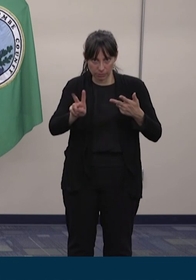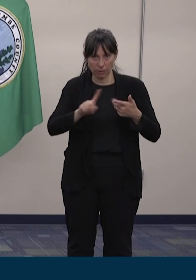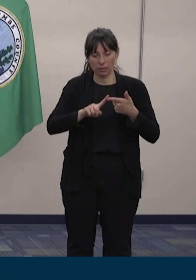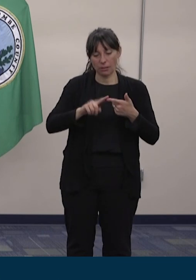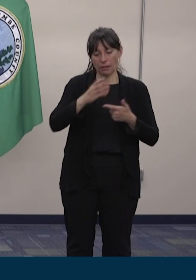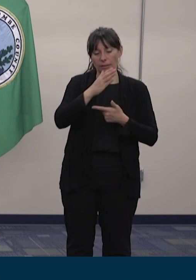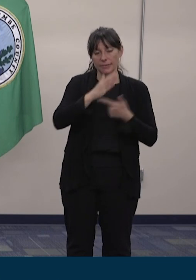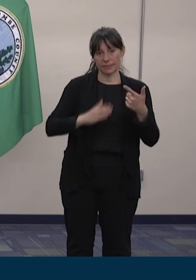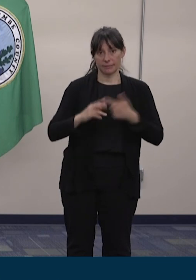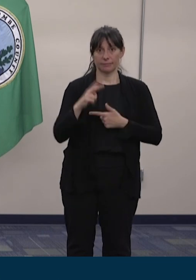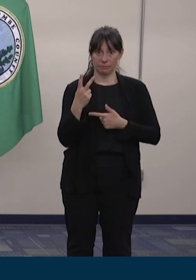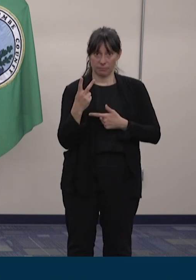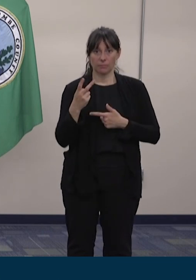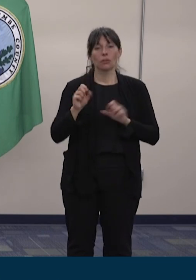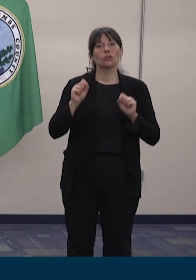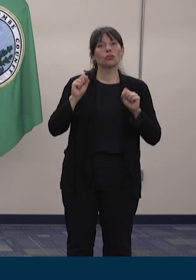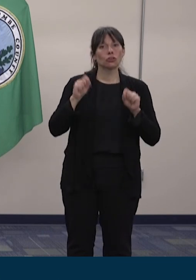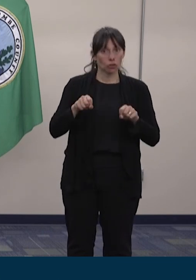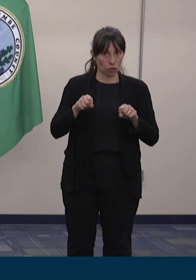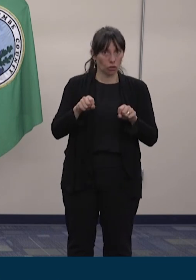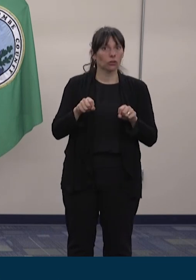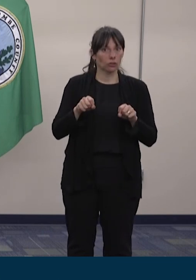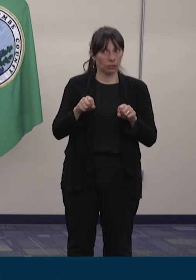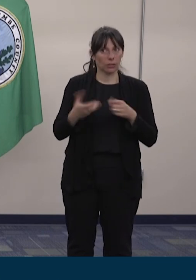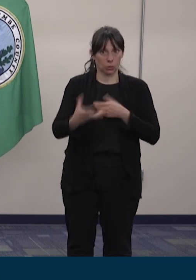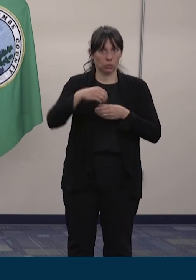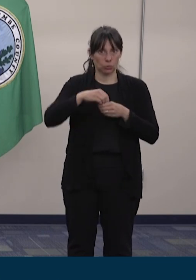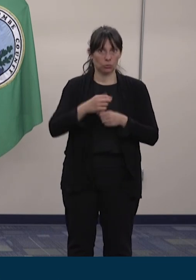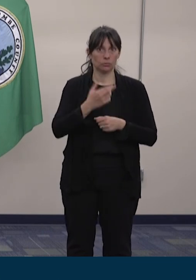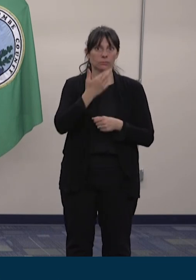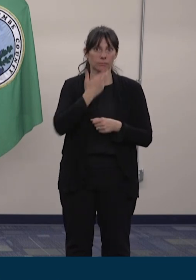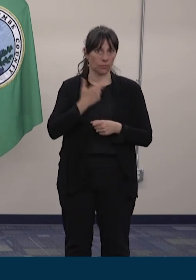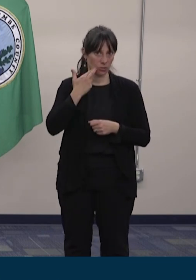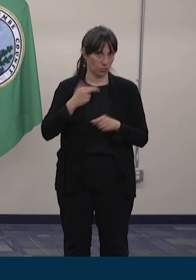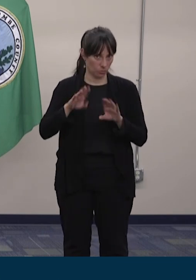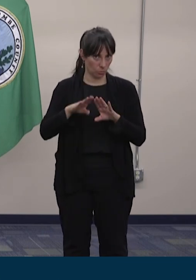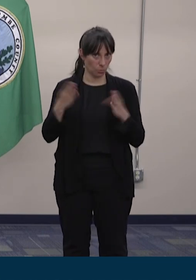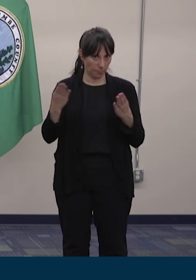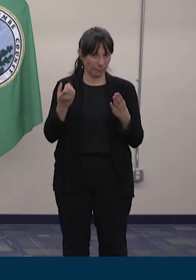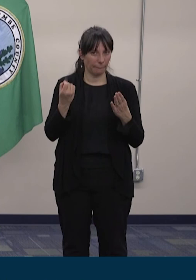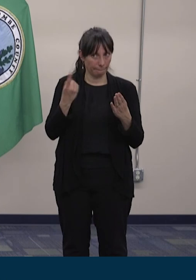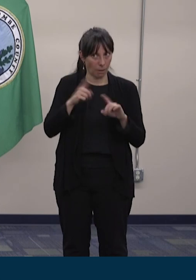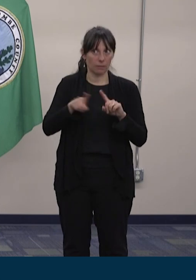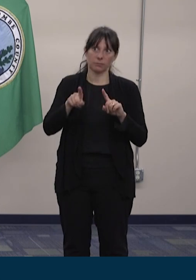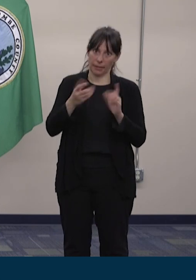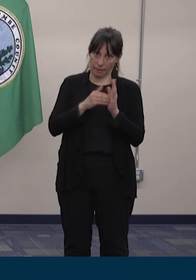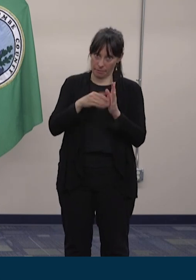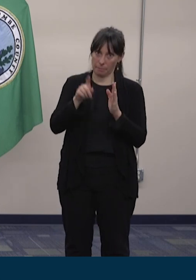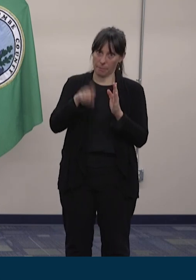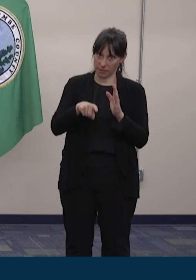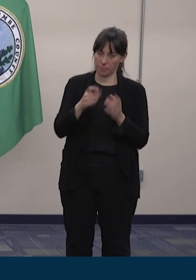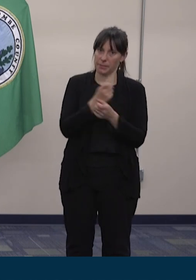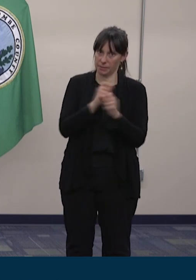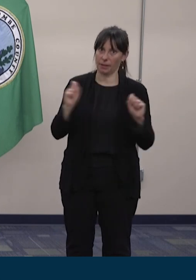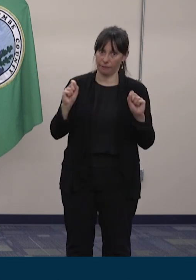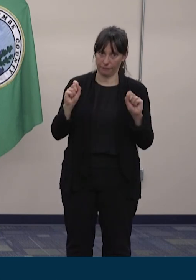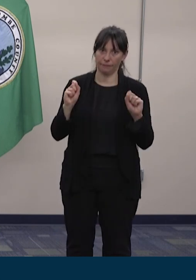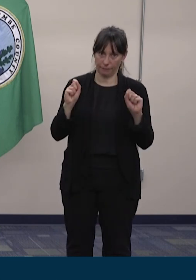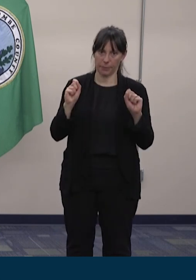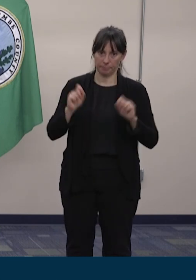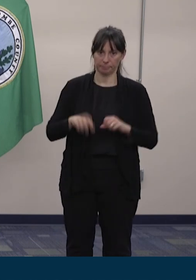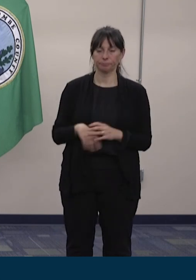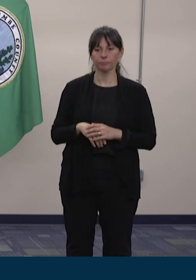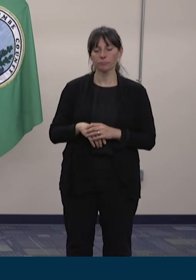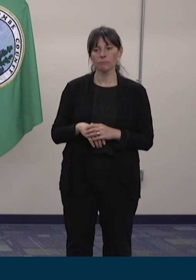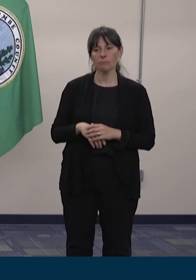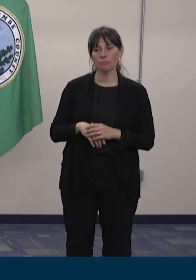include some favorables. expanded Y la operations for fase 3 tal restaurants vez será with limitations en and cuanto safeguards. a la apertura de One area restaurantes. where Buncombe County will need to Una